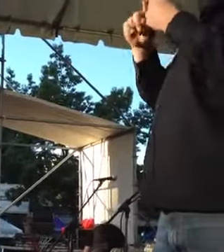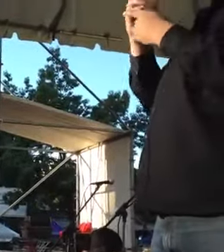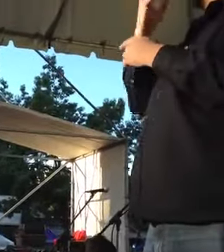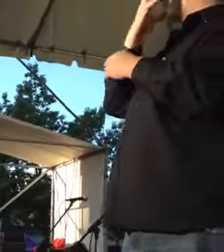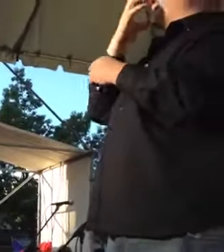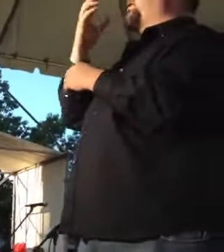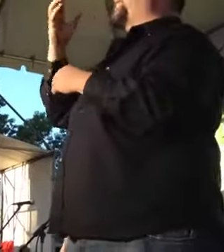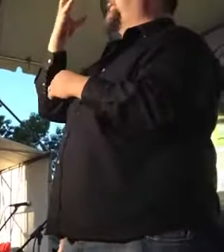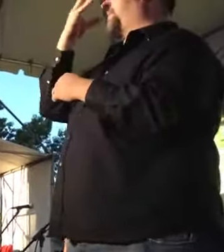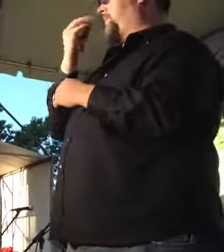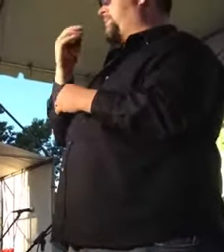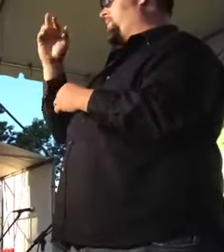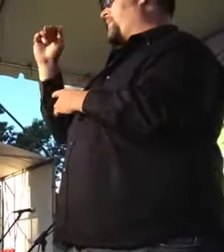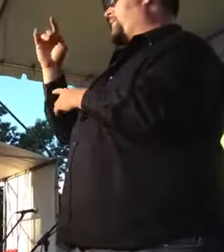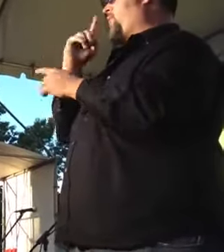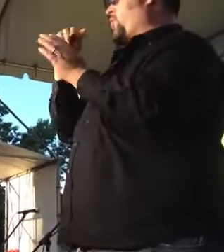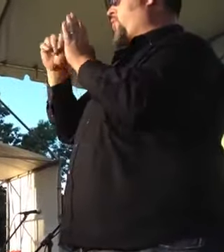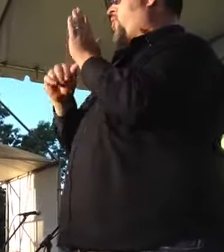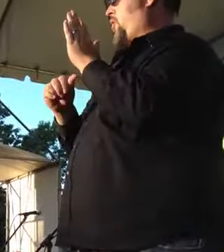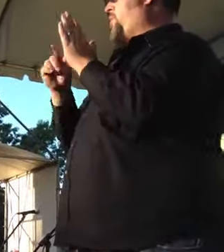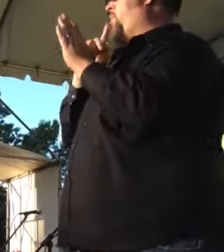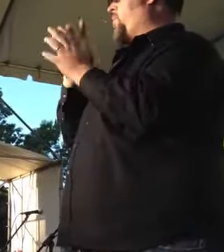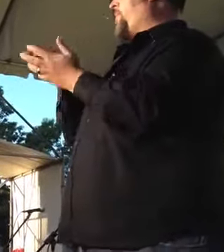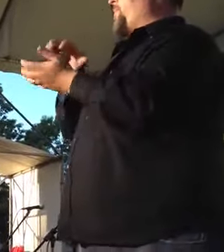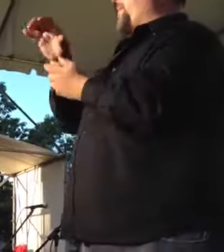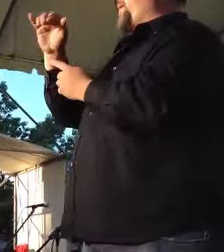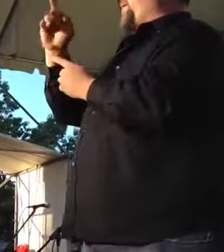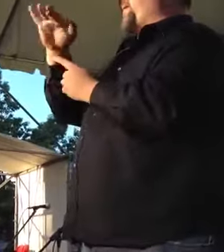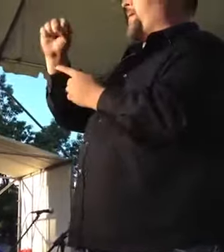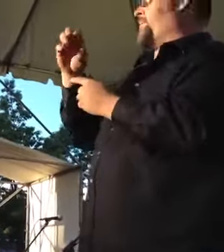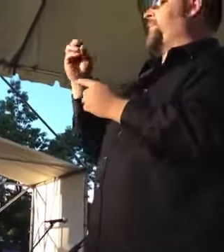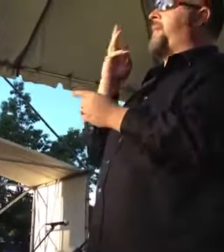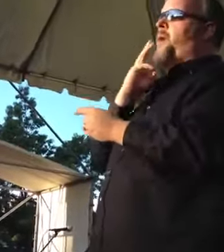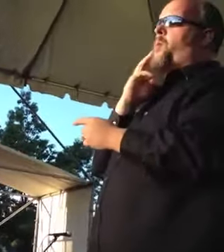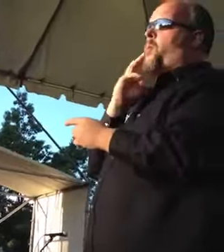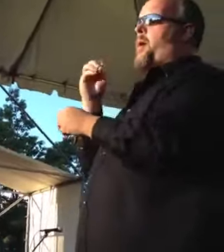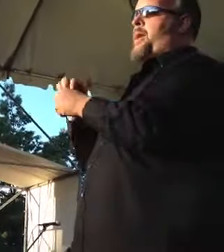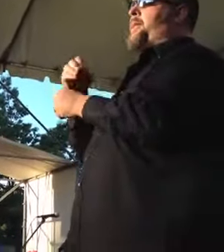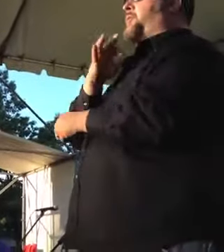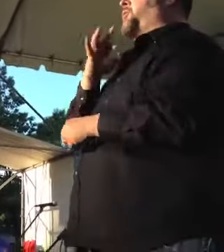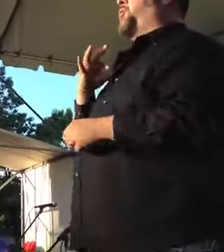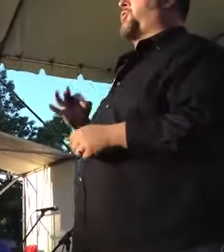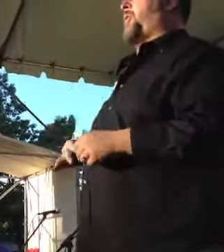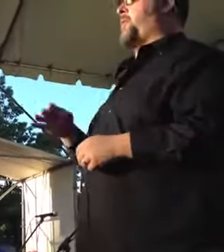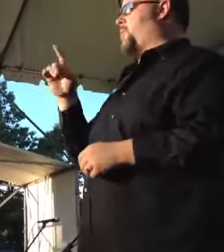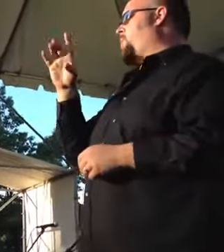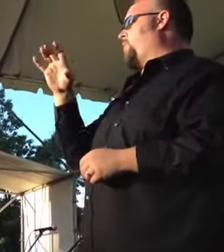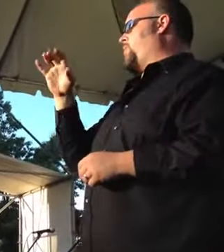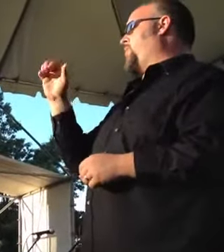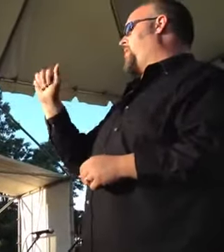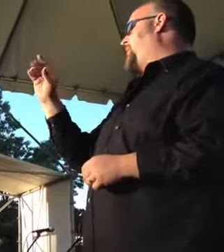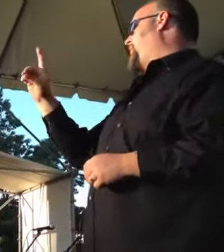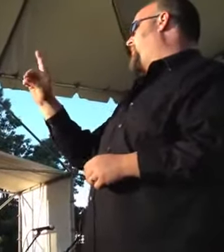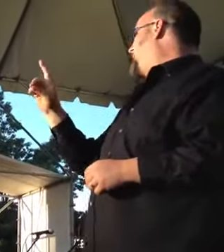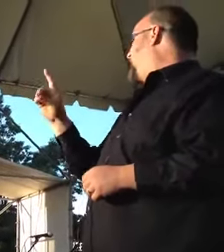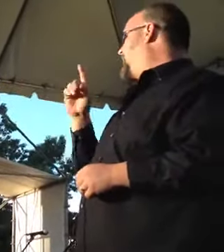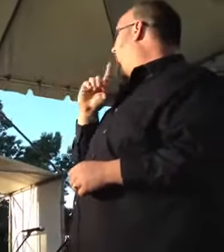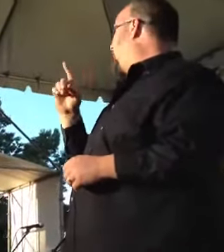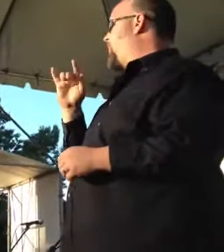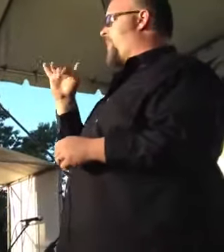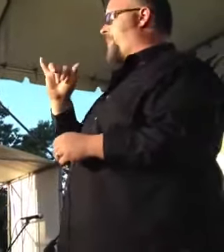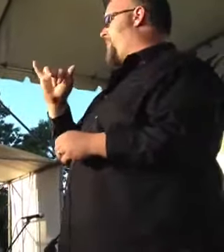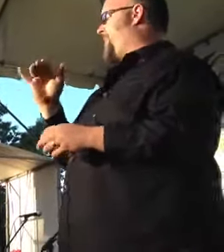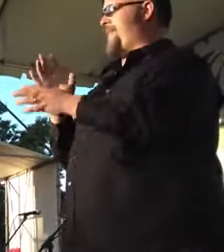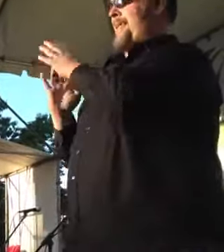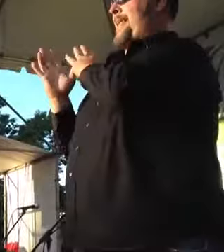first anesthetic for an operation was actually a mixture of cannabis and wine in China around 100 AD. So this is like an